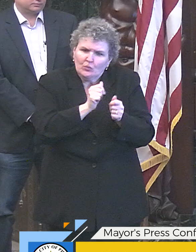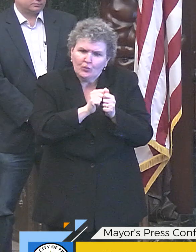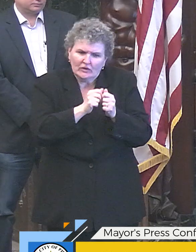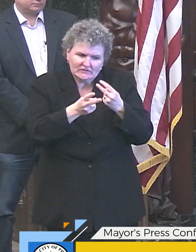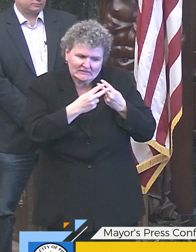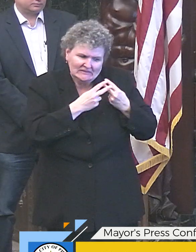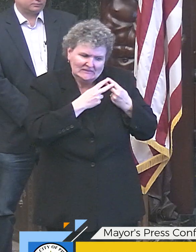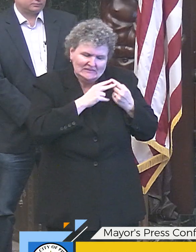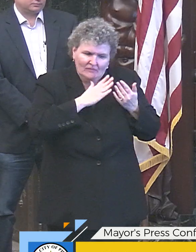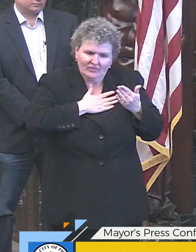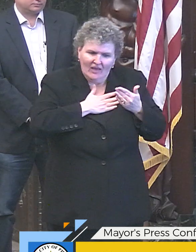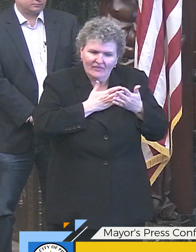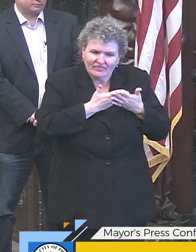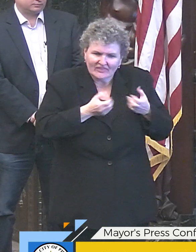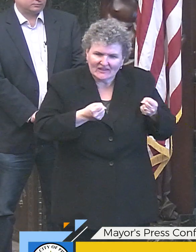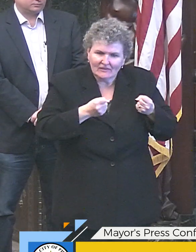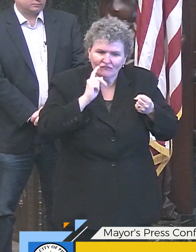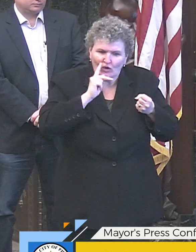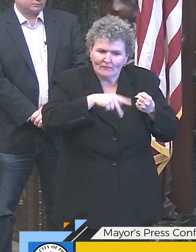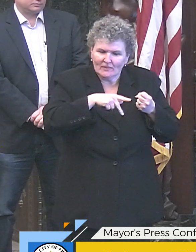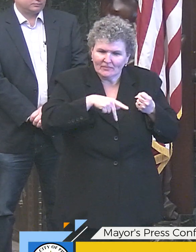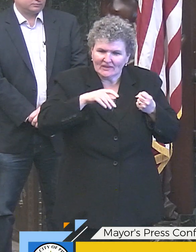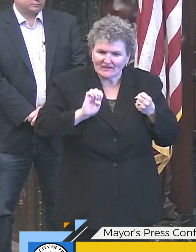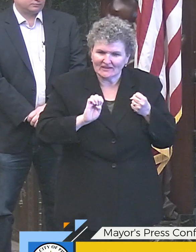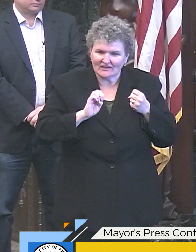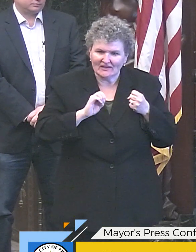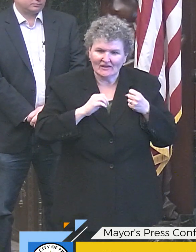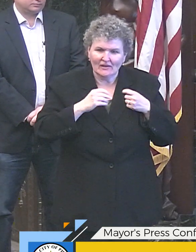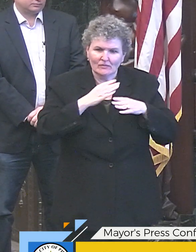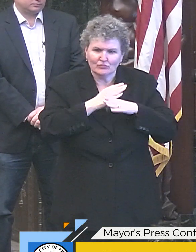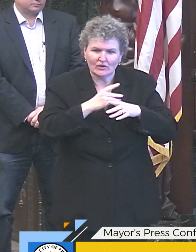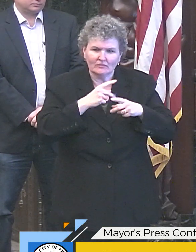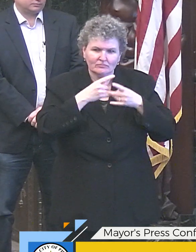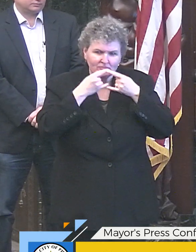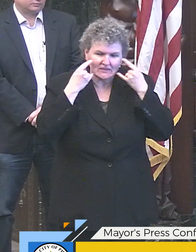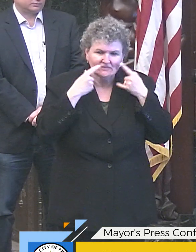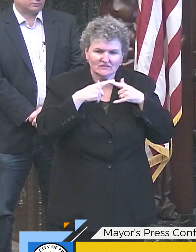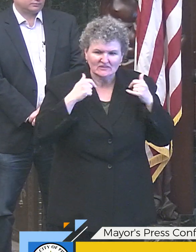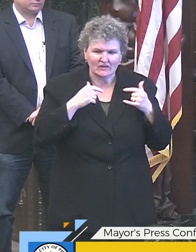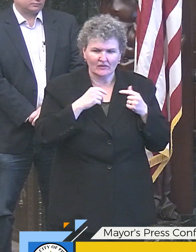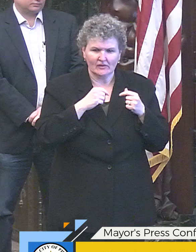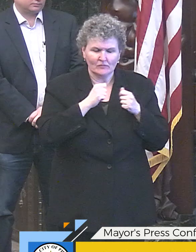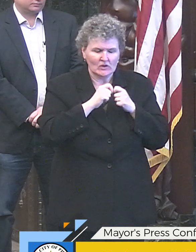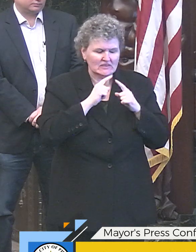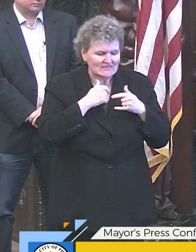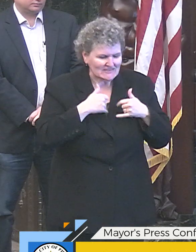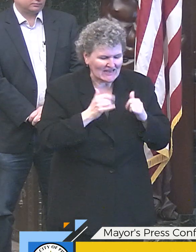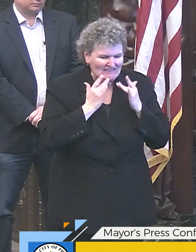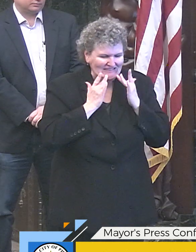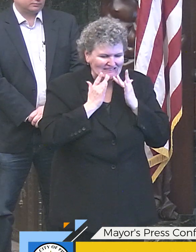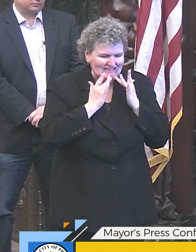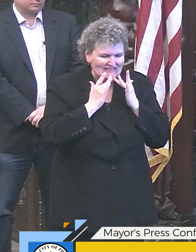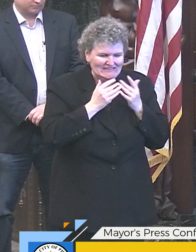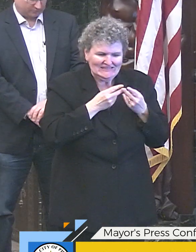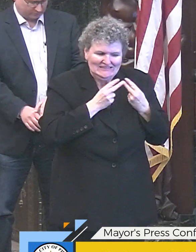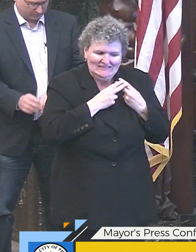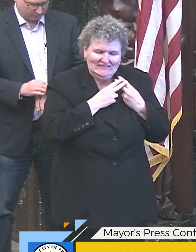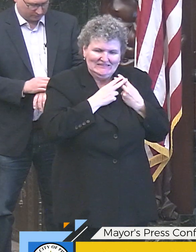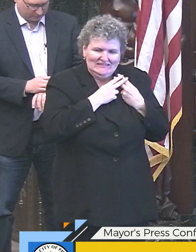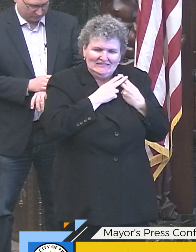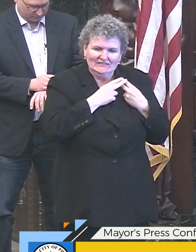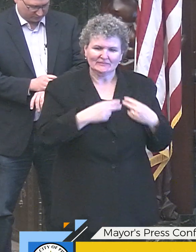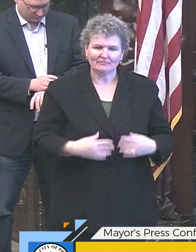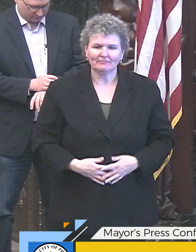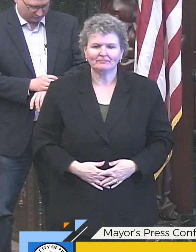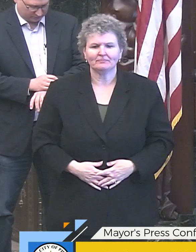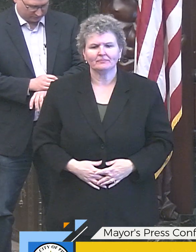some. They're able to use it for their staff, but they have to conserve it because it is so short. And I know in previous days you've talked about the